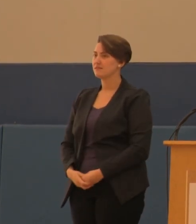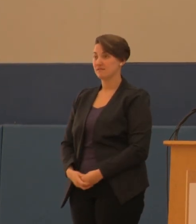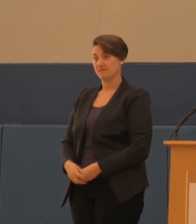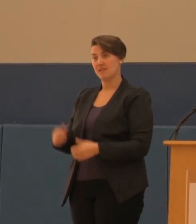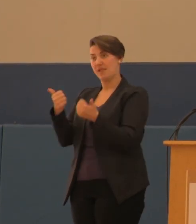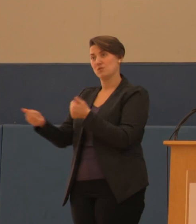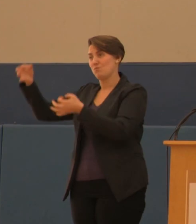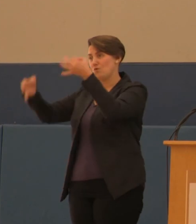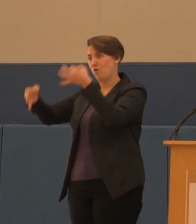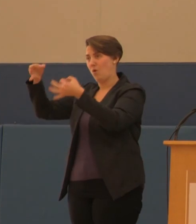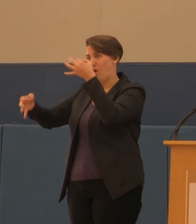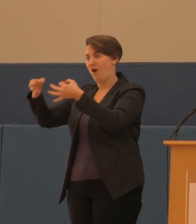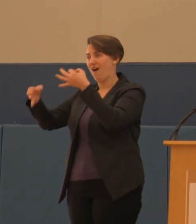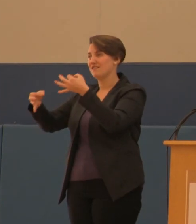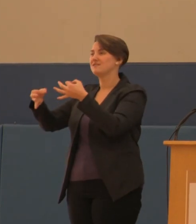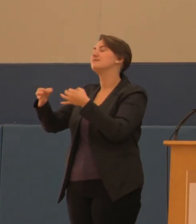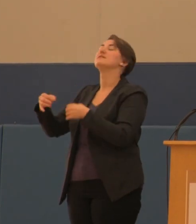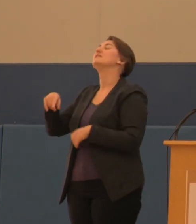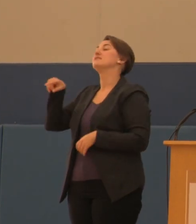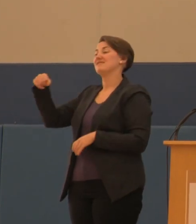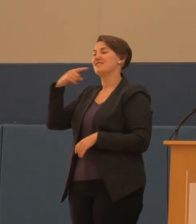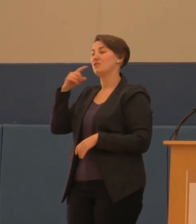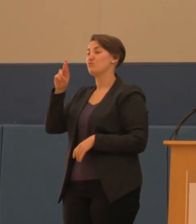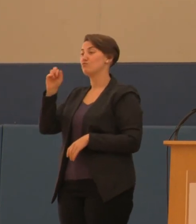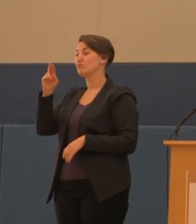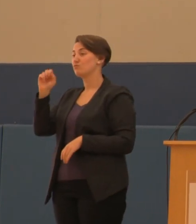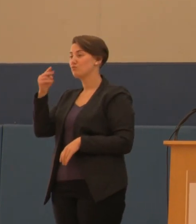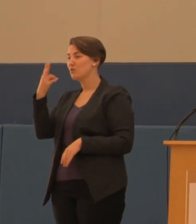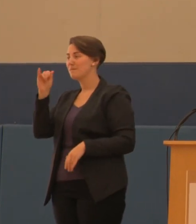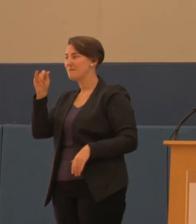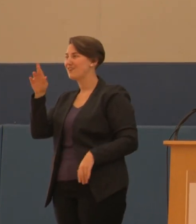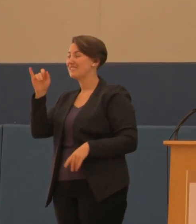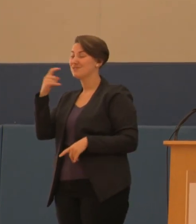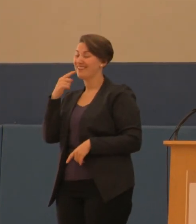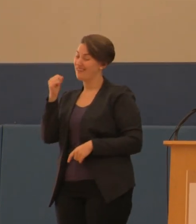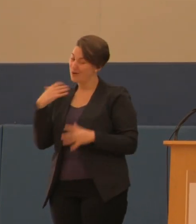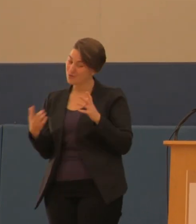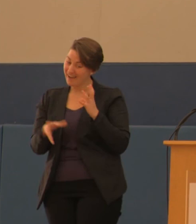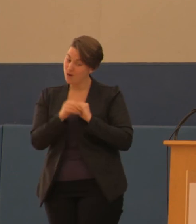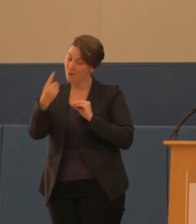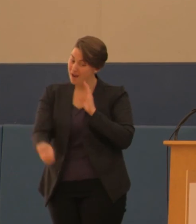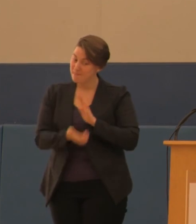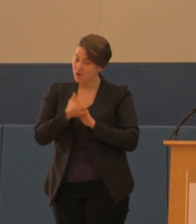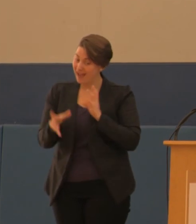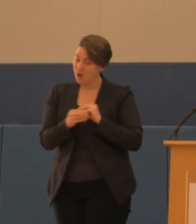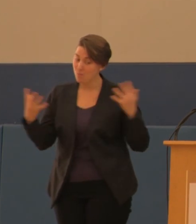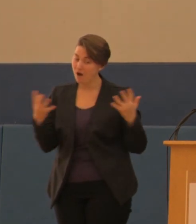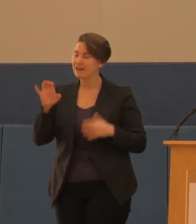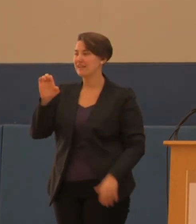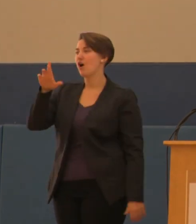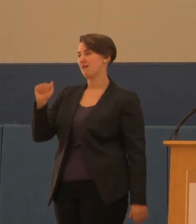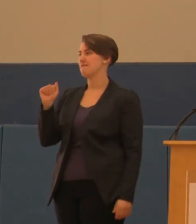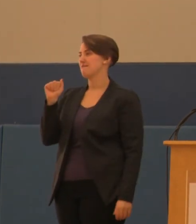Supreme Court Justice Ruth Bader Ginsburg said, "If I were to choose an amendment to add to the Constitution, it would be the Equal Rights